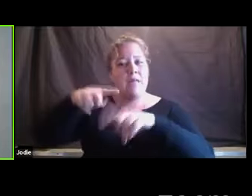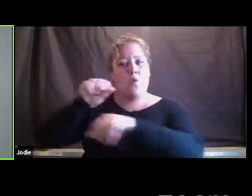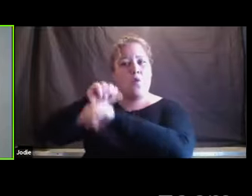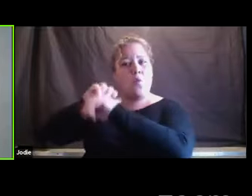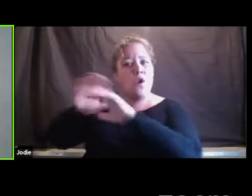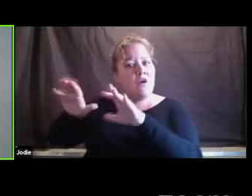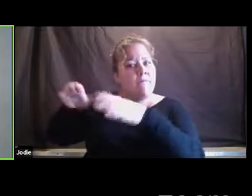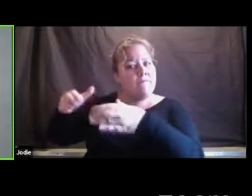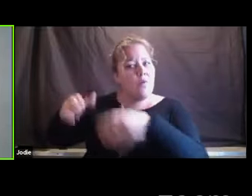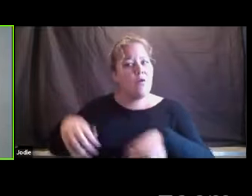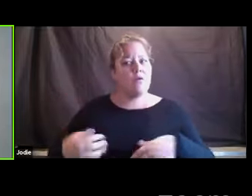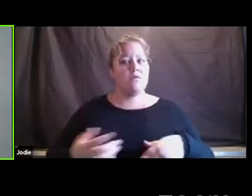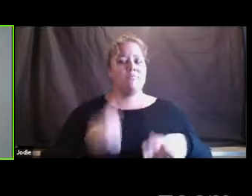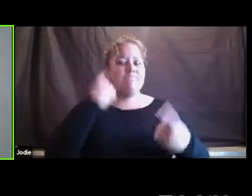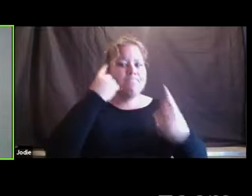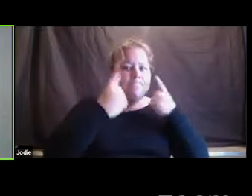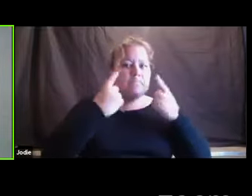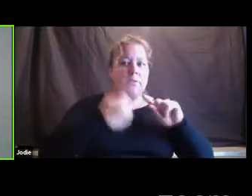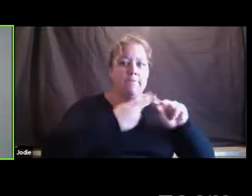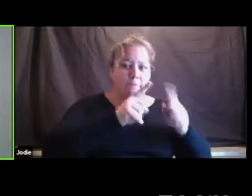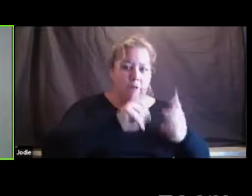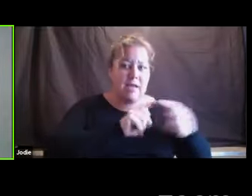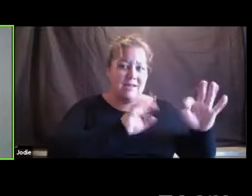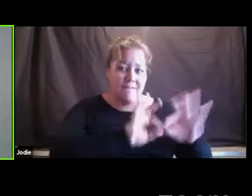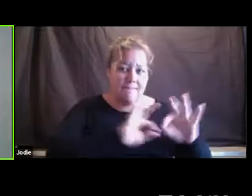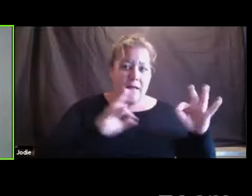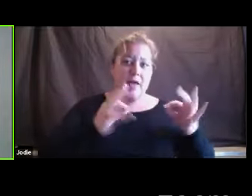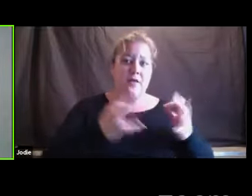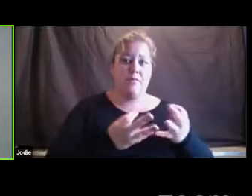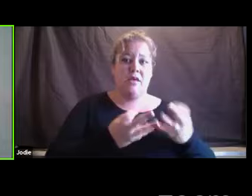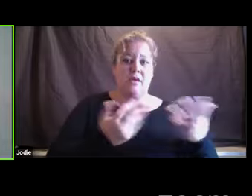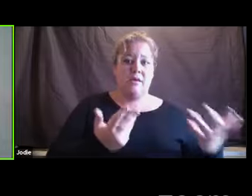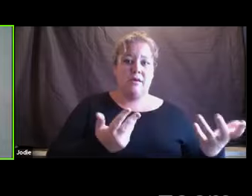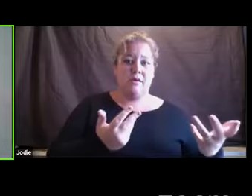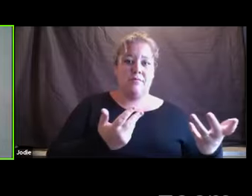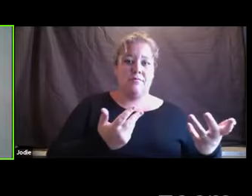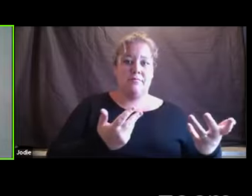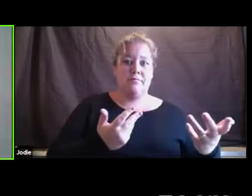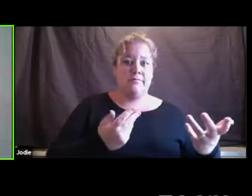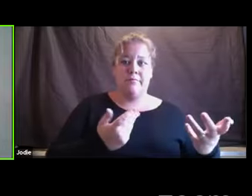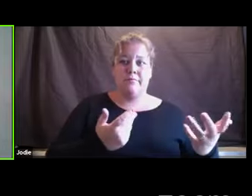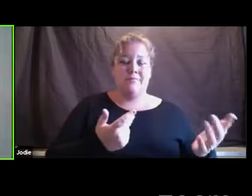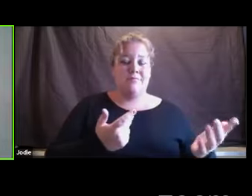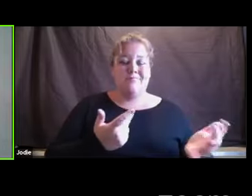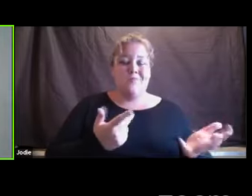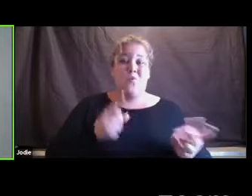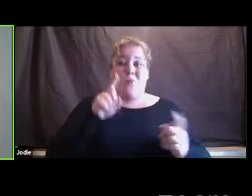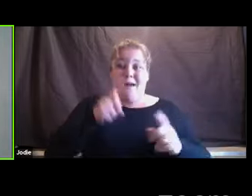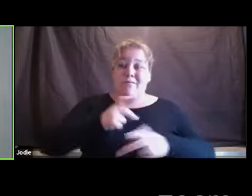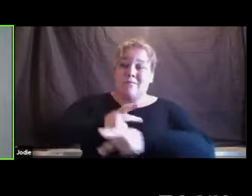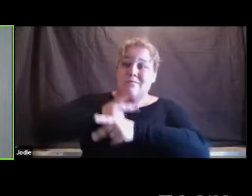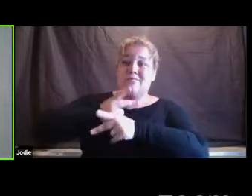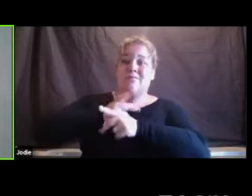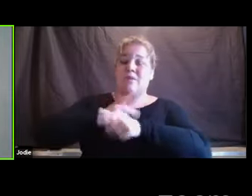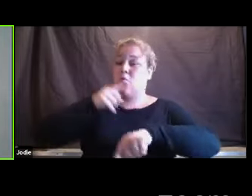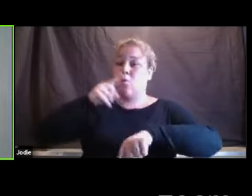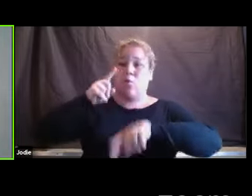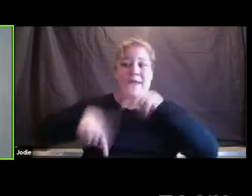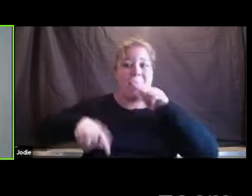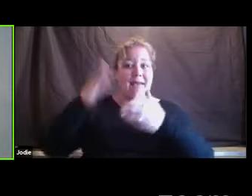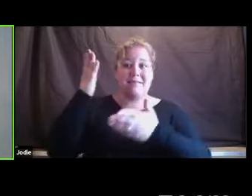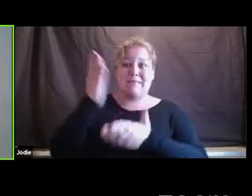our friends and families, we can't stop doing the things that we've been recommended to